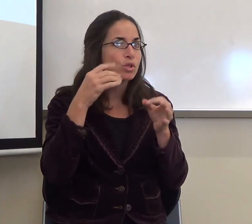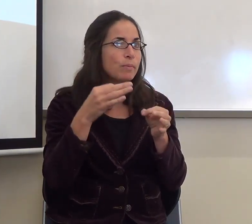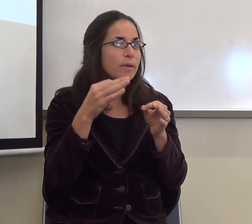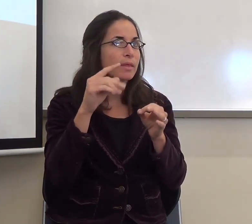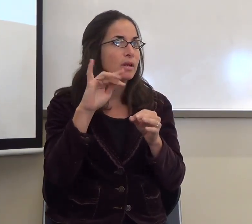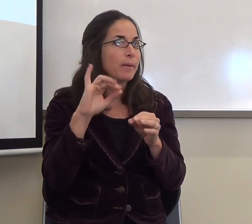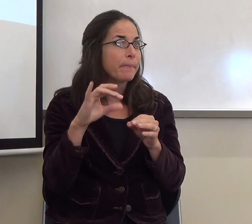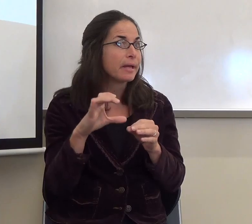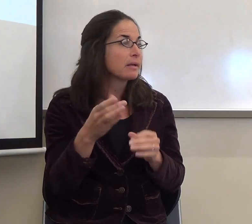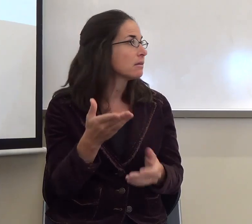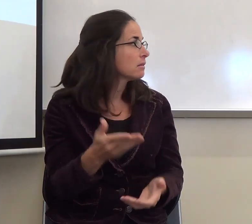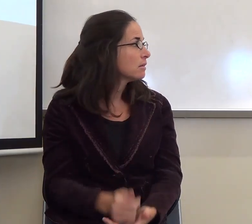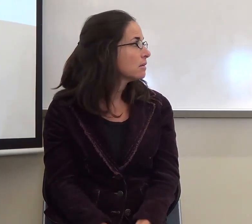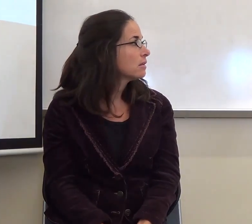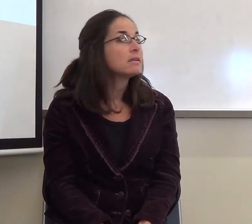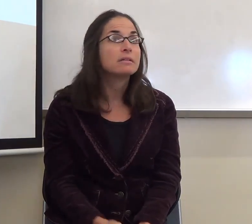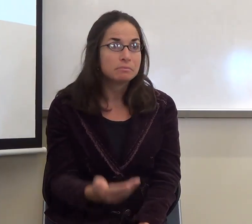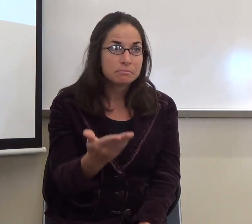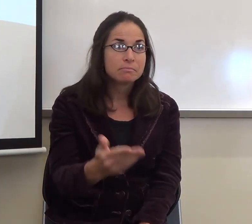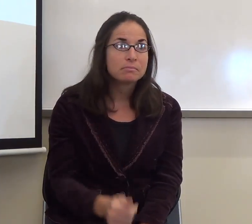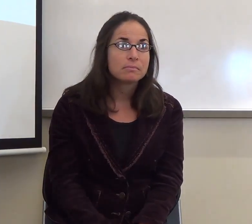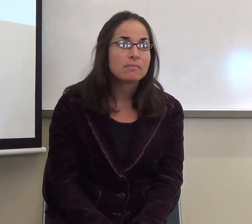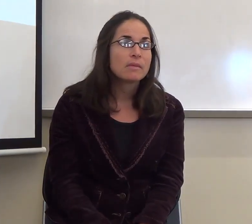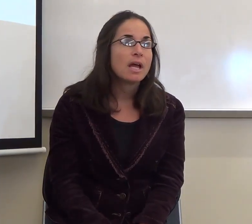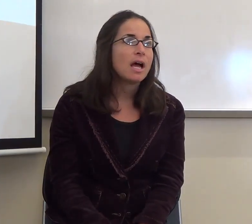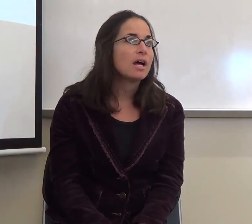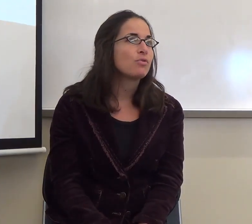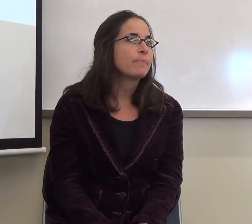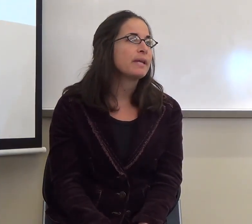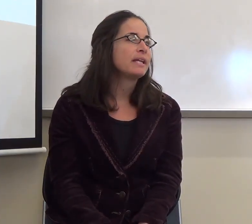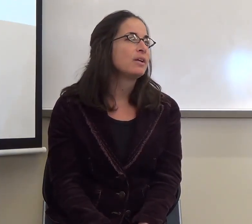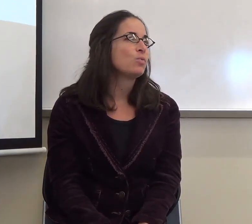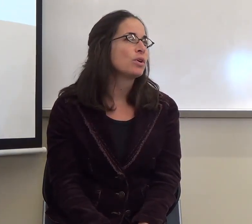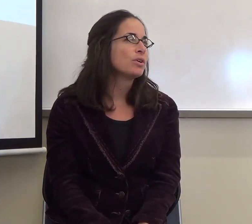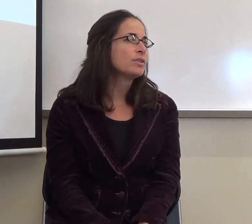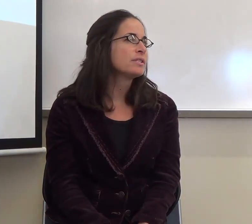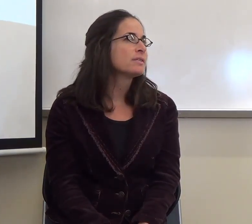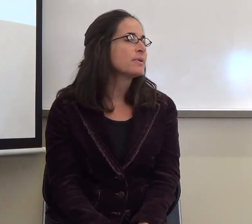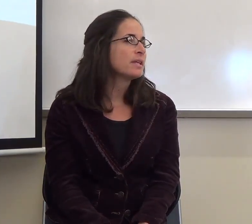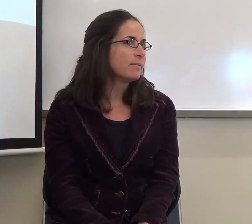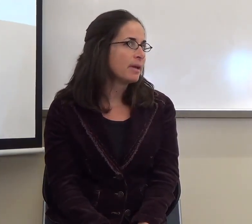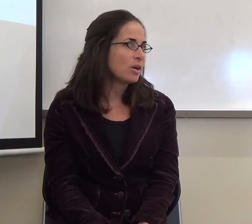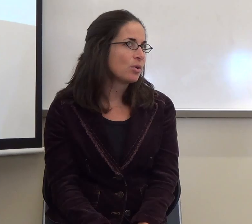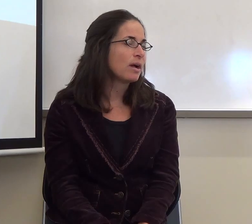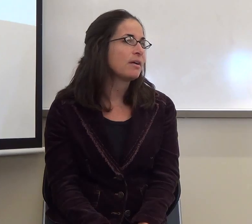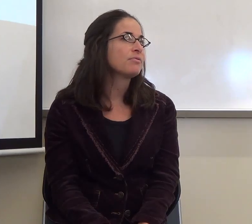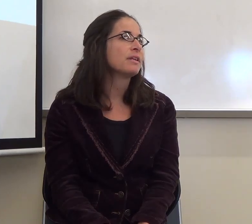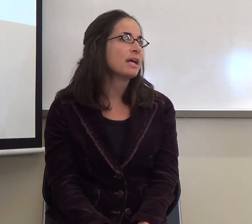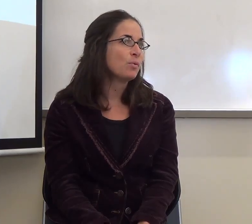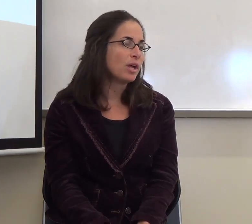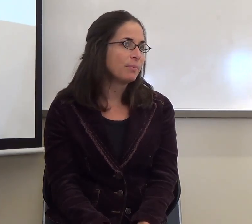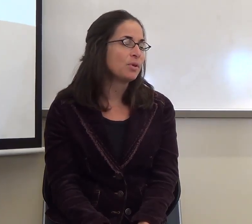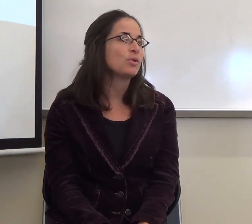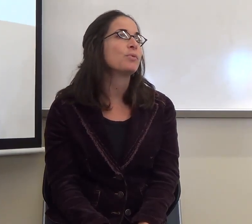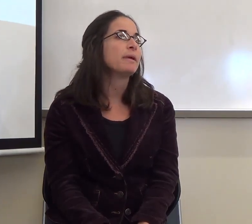idea. No. Sandra? Connecting words. Repeating words The within the words paragraph, that are and that will help you repeated or make